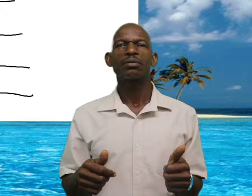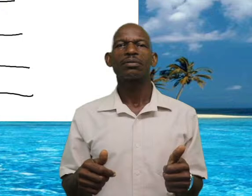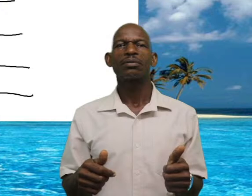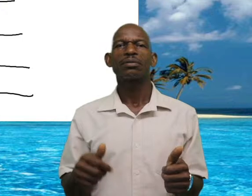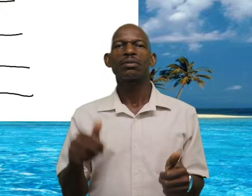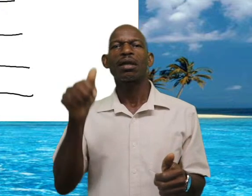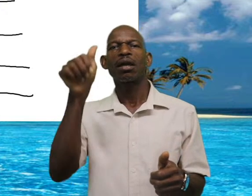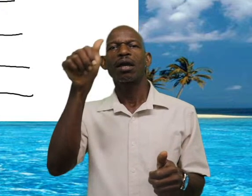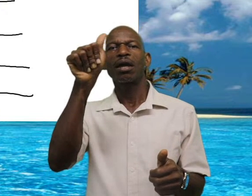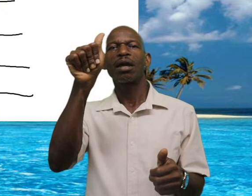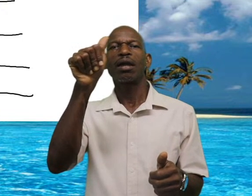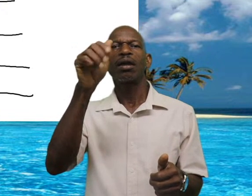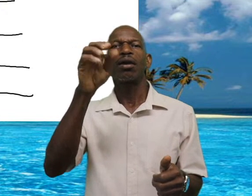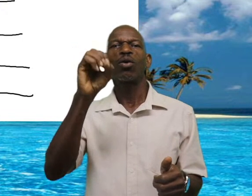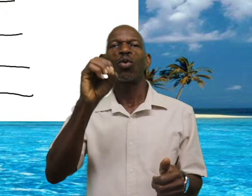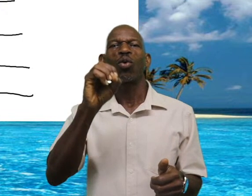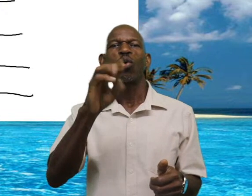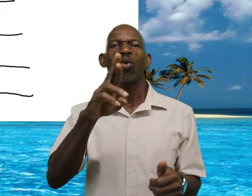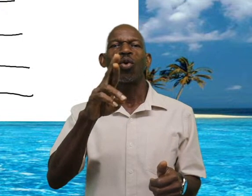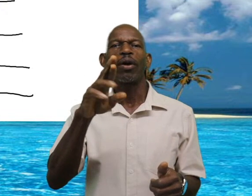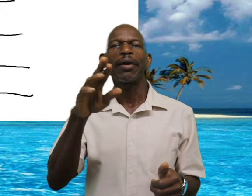Which one is the answer?